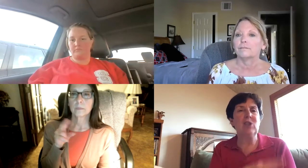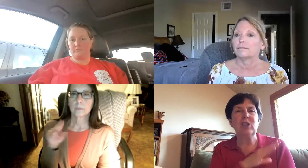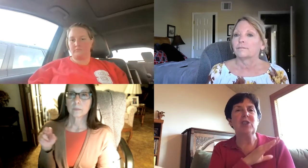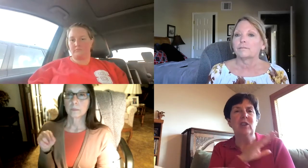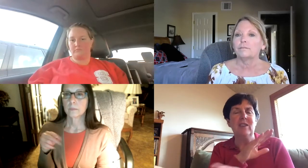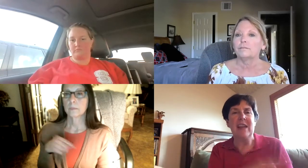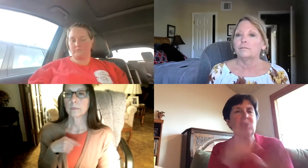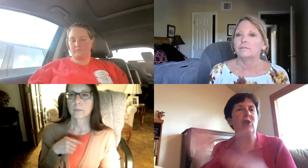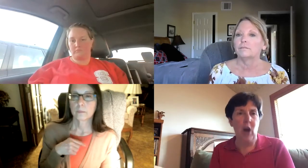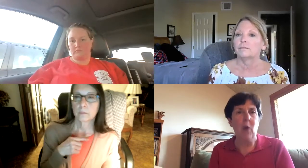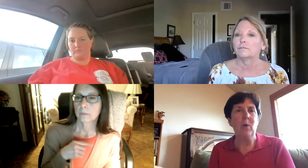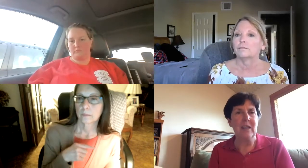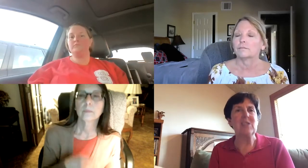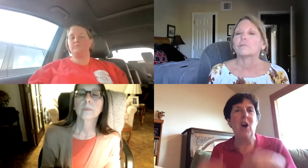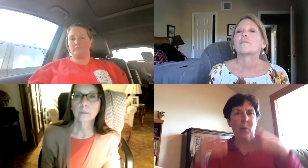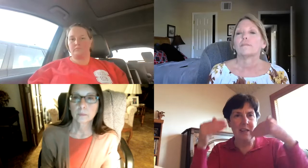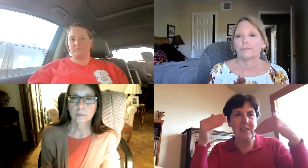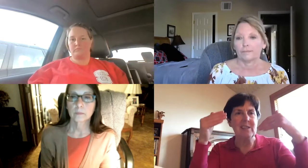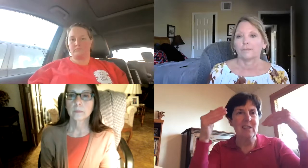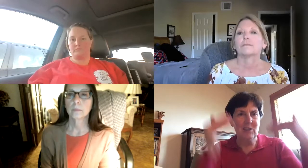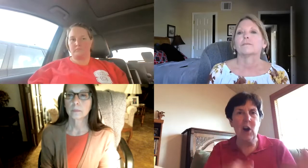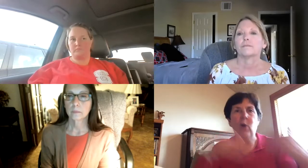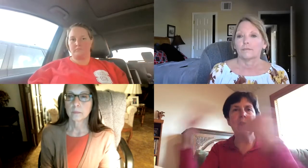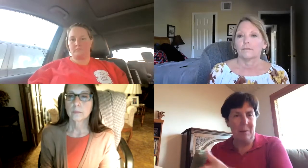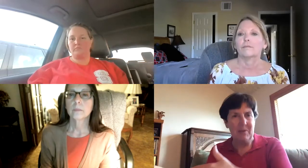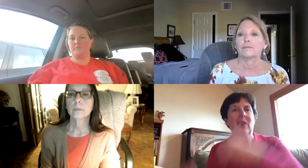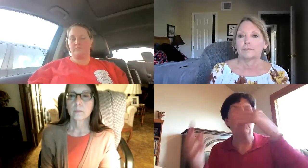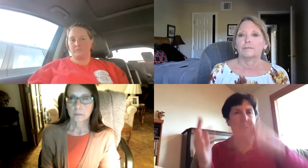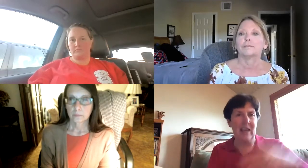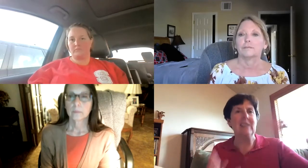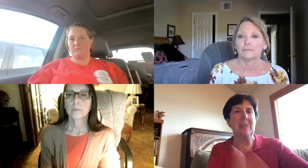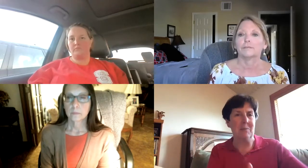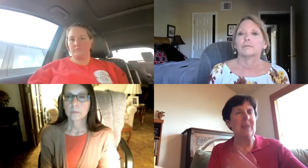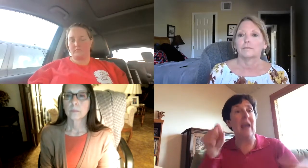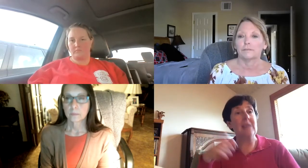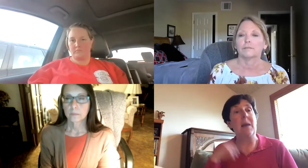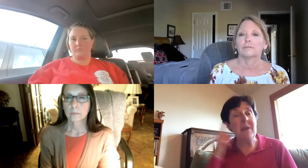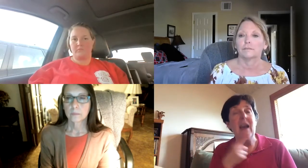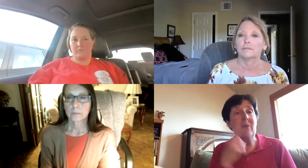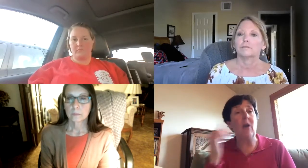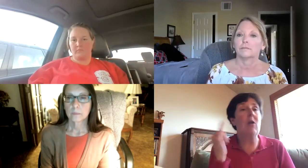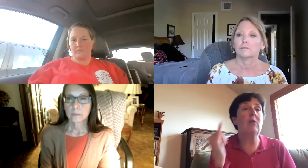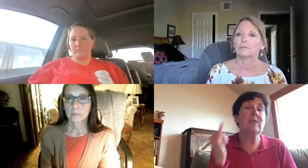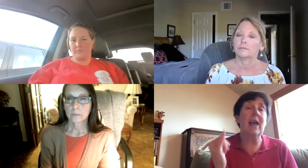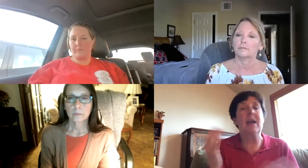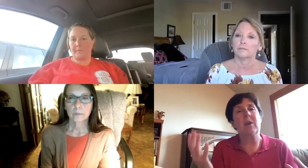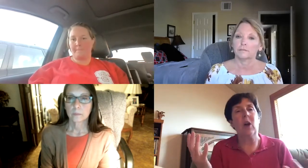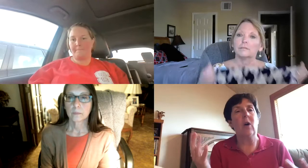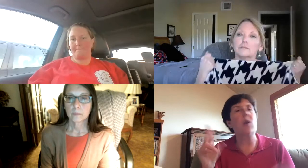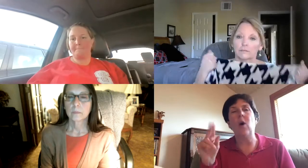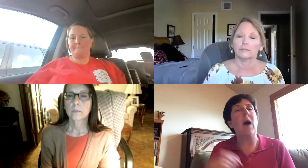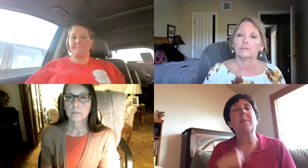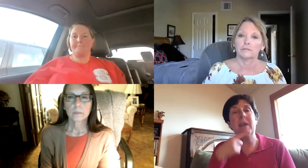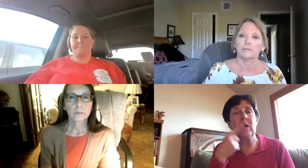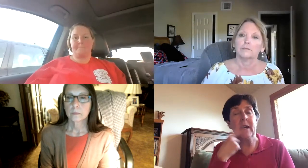never just yes or no. It's always no something or yes something. Yes, I'm deaf. Oh, same, you know,